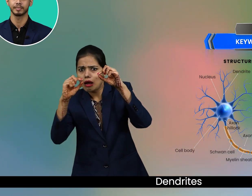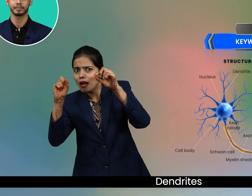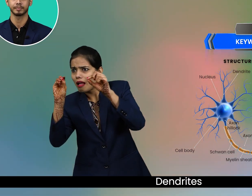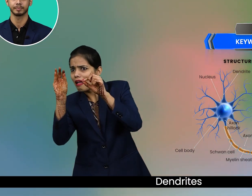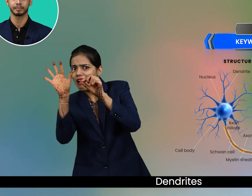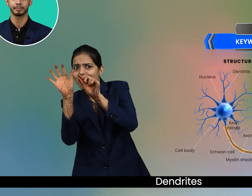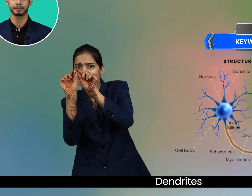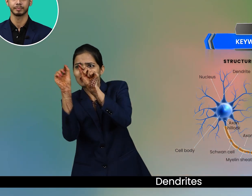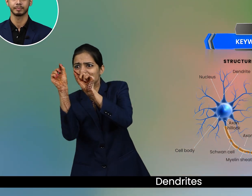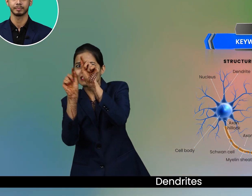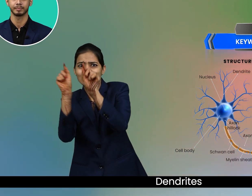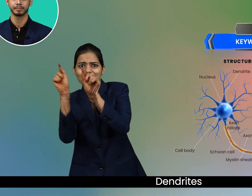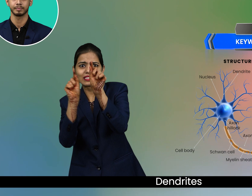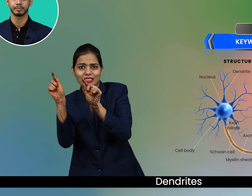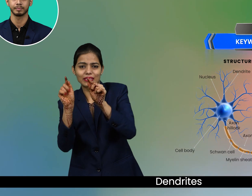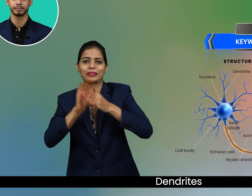dendrites,